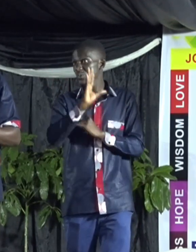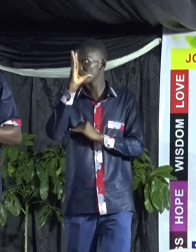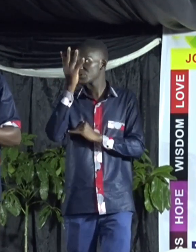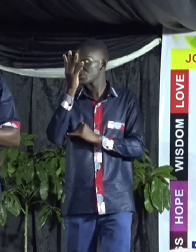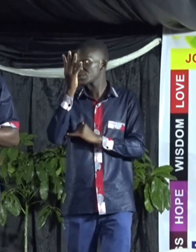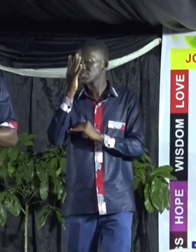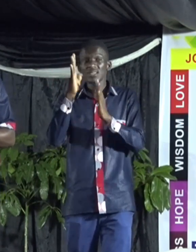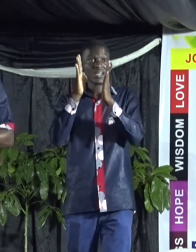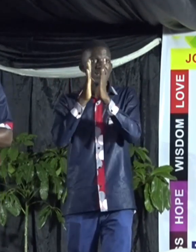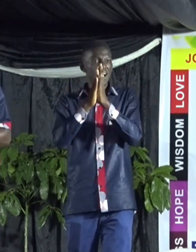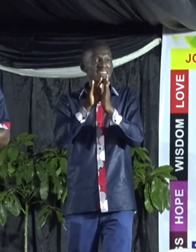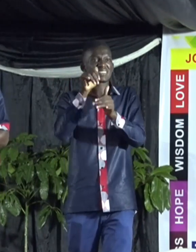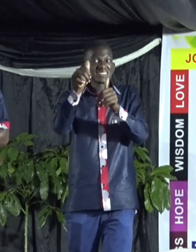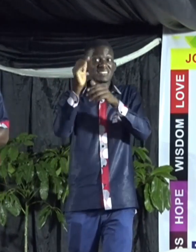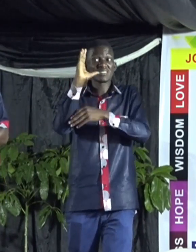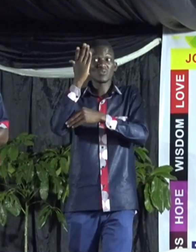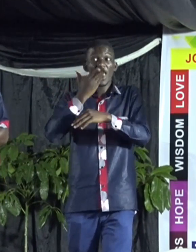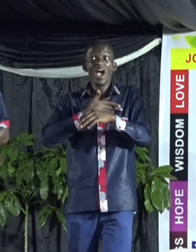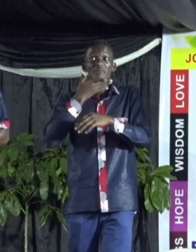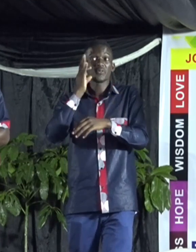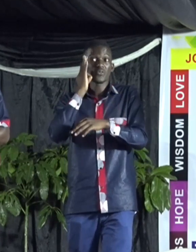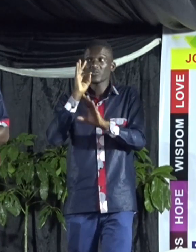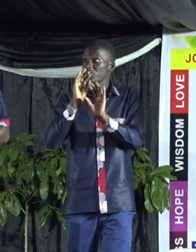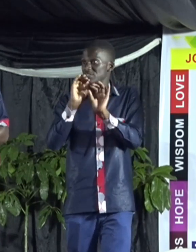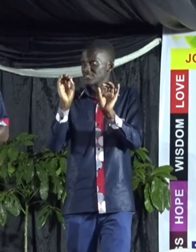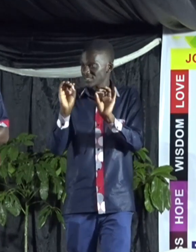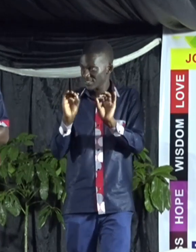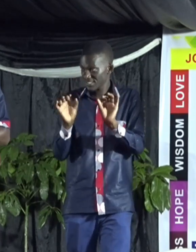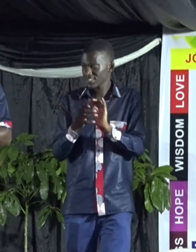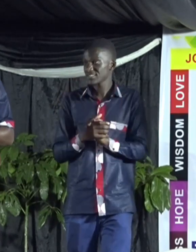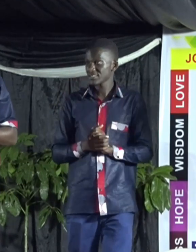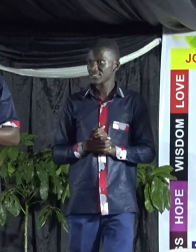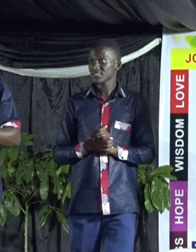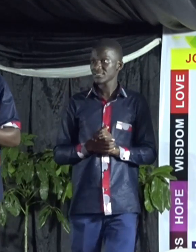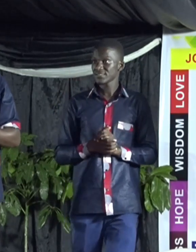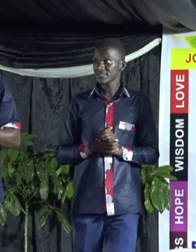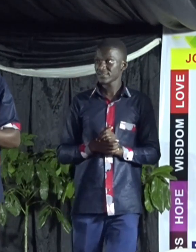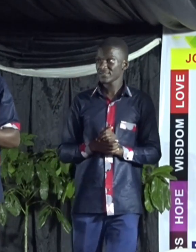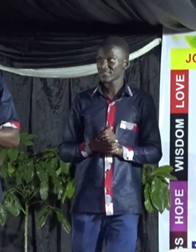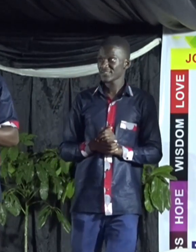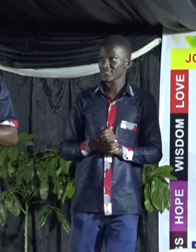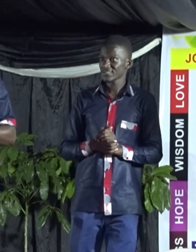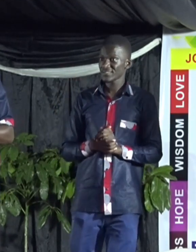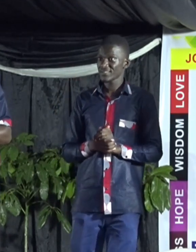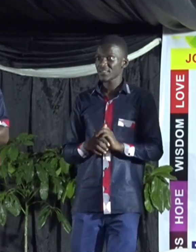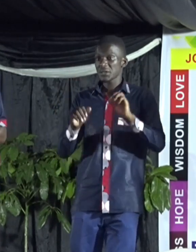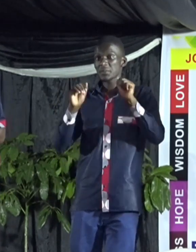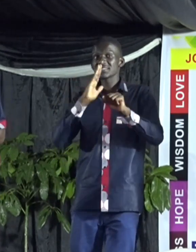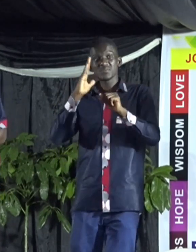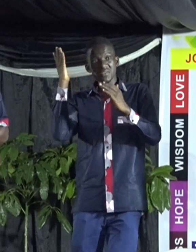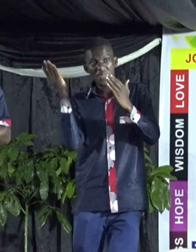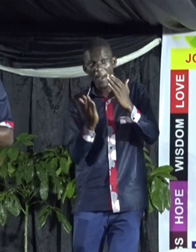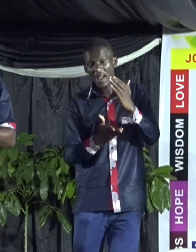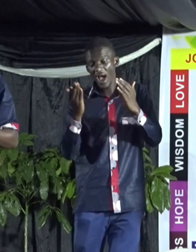kikolo. And every tree that does not produce good fruit. Era buli muti ogutabala kibala kirungi. Would be